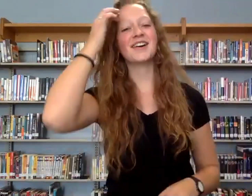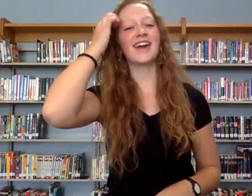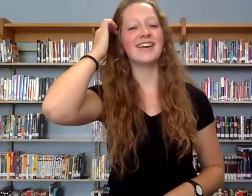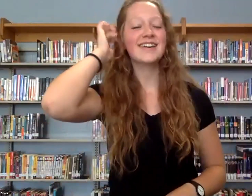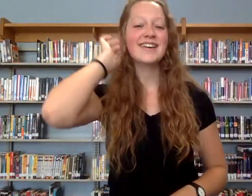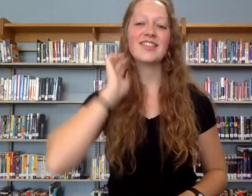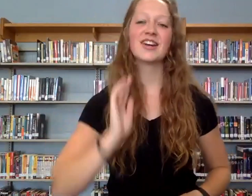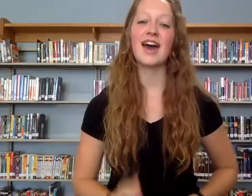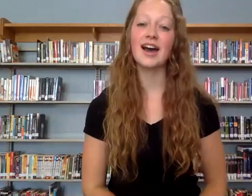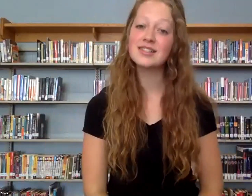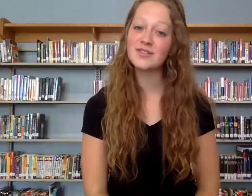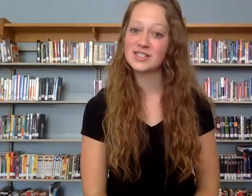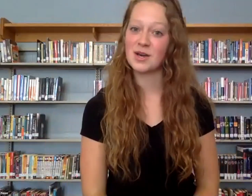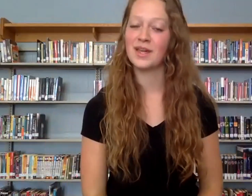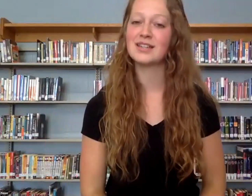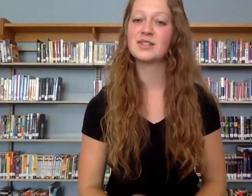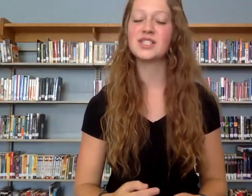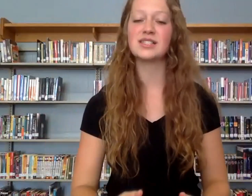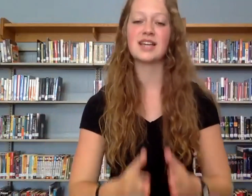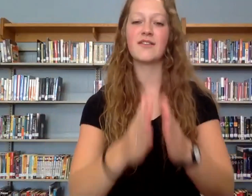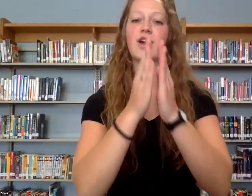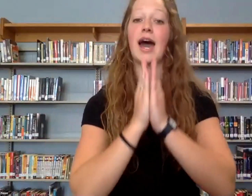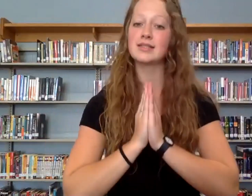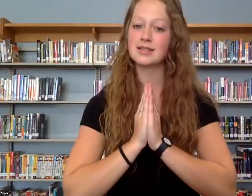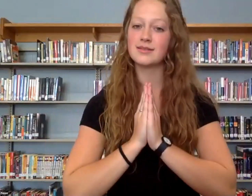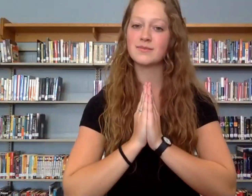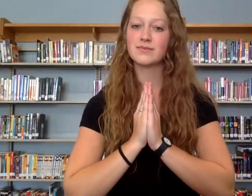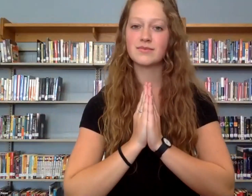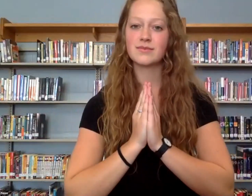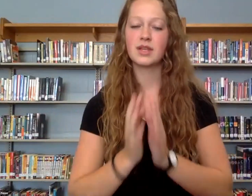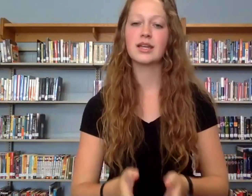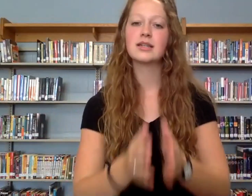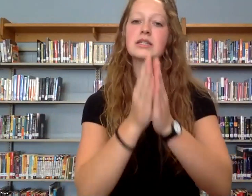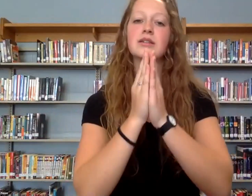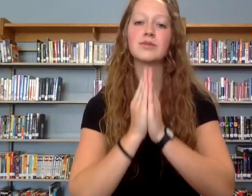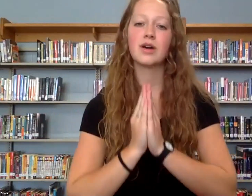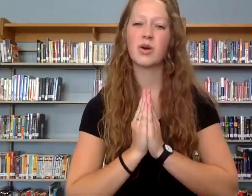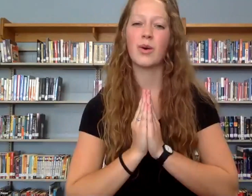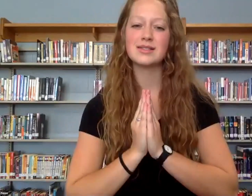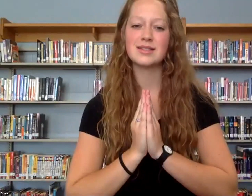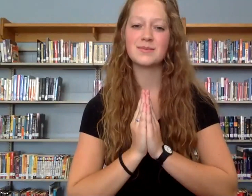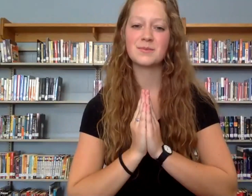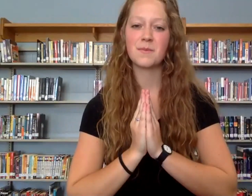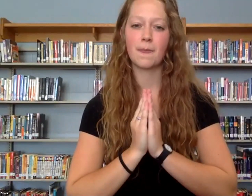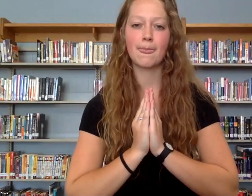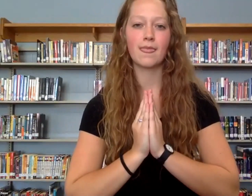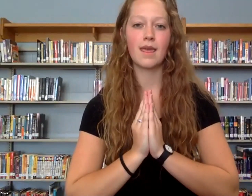Okay, and they're gonna ask for something. So this is the sign for ask, like a request.